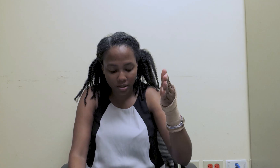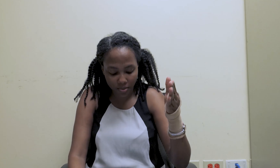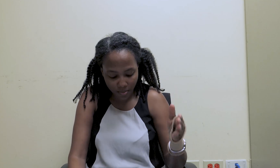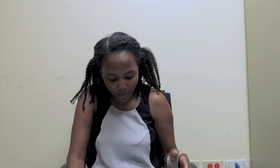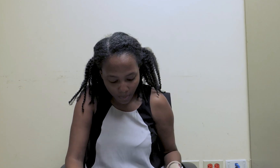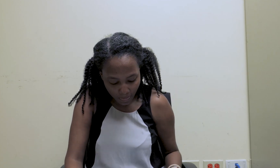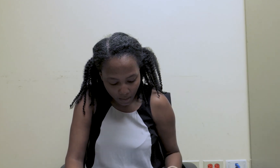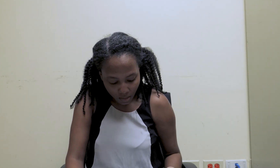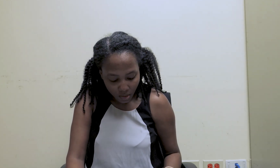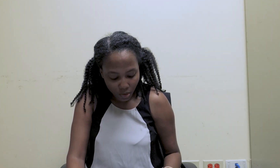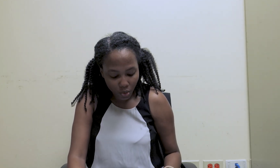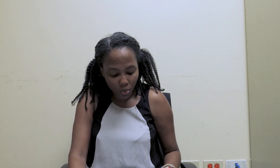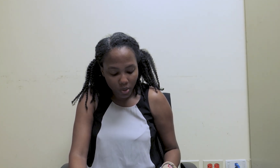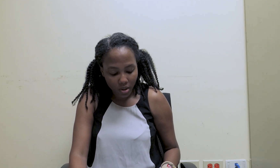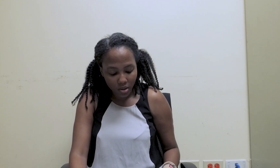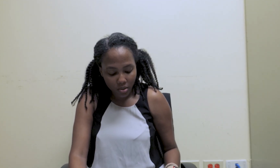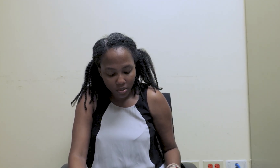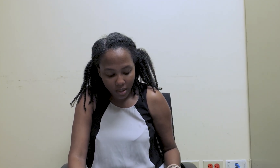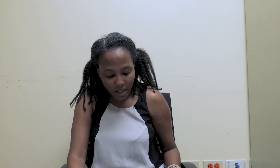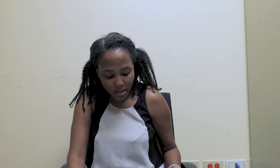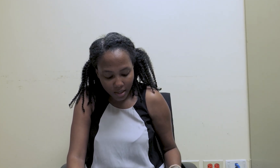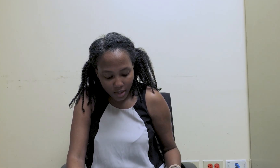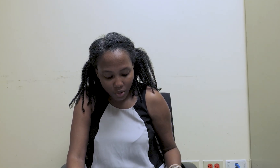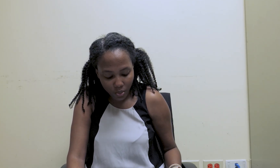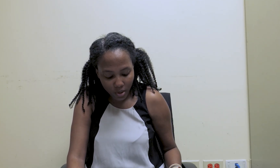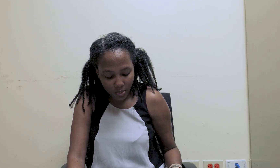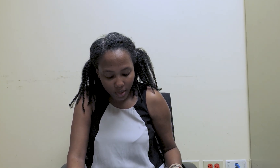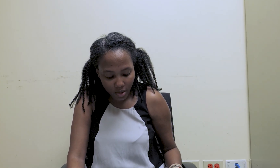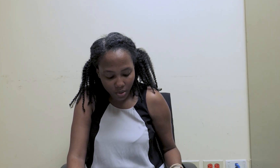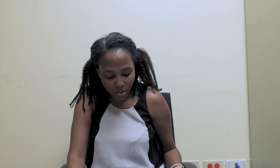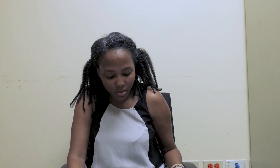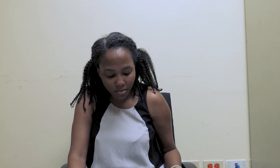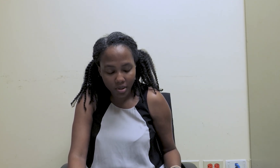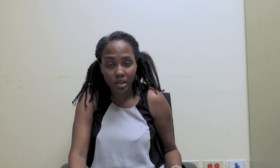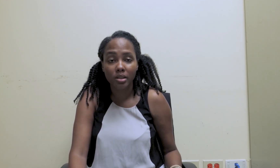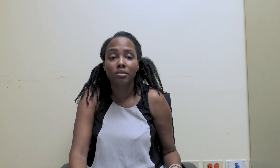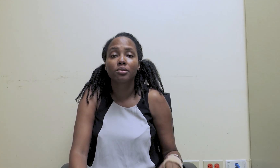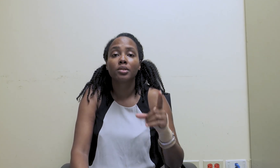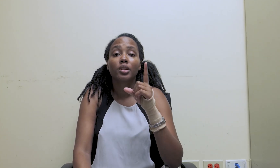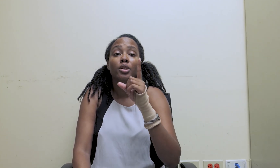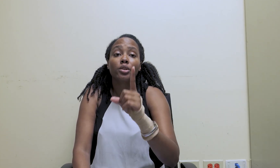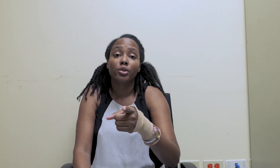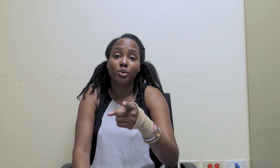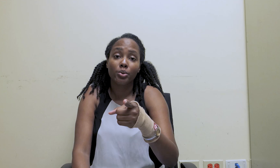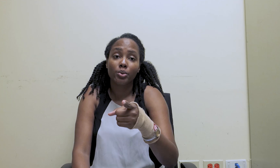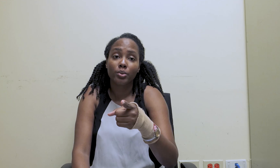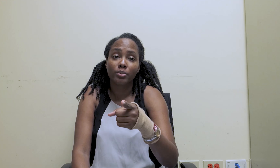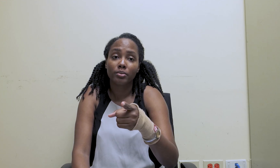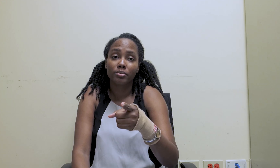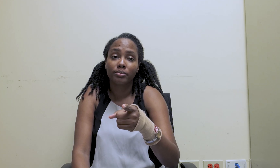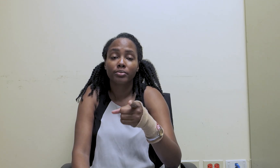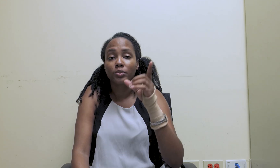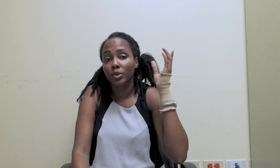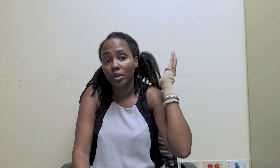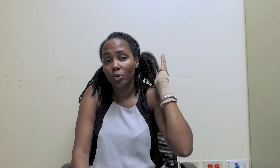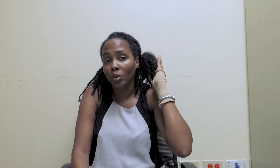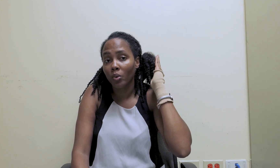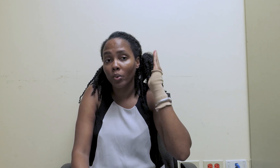ear. You will, the last line, you will when you believe. You already know what